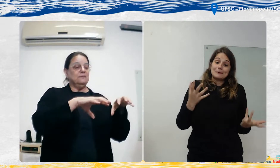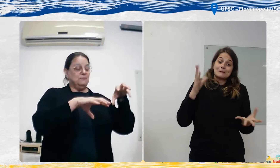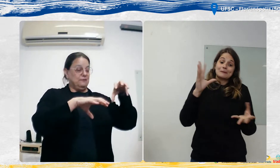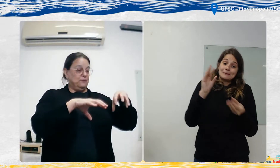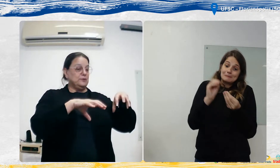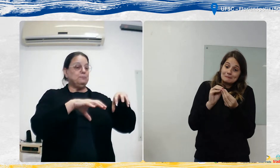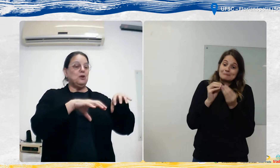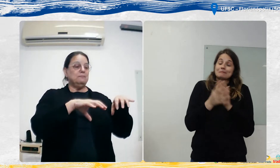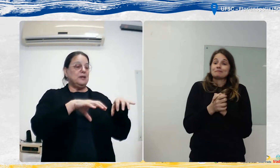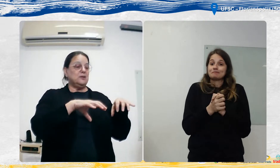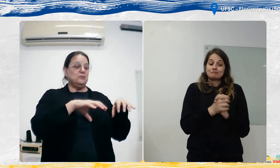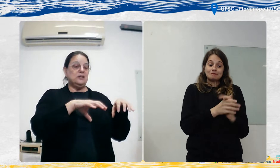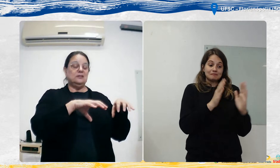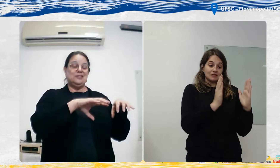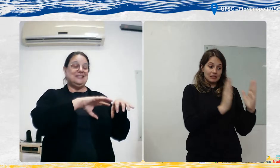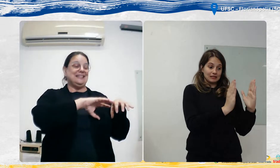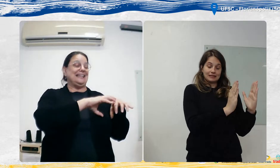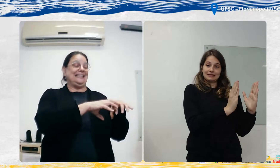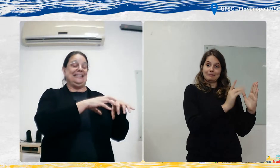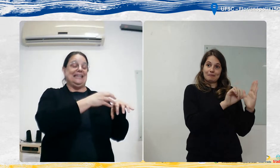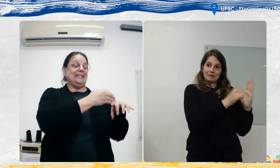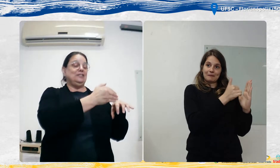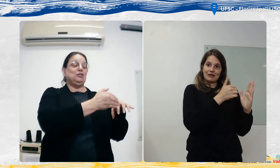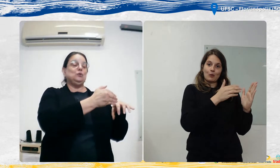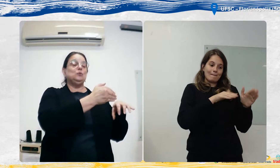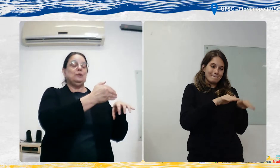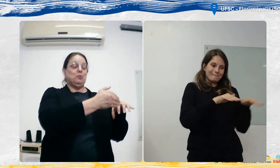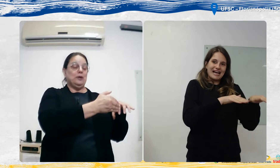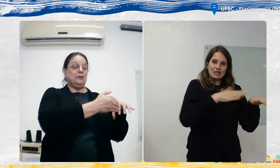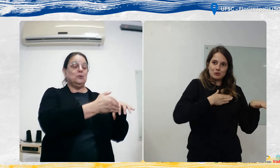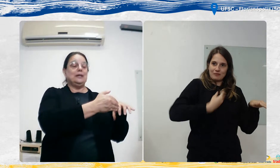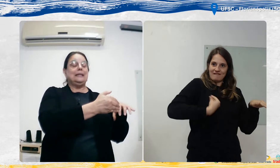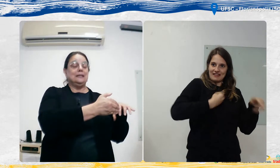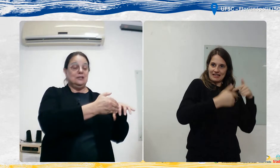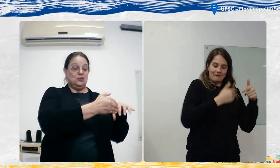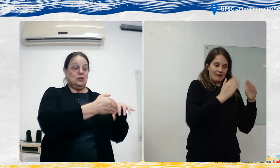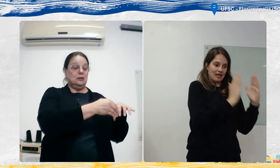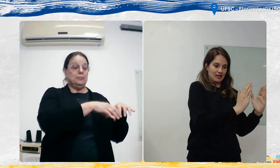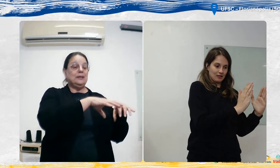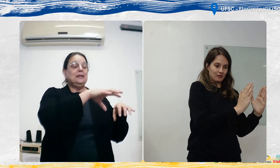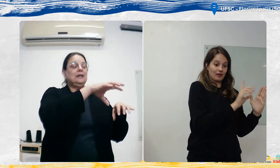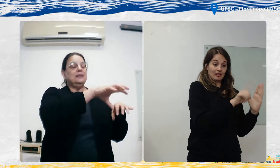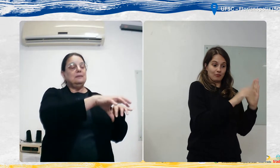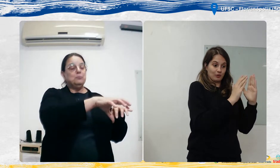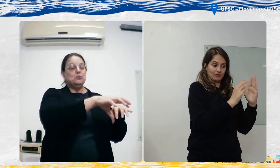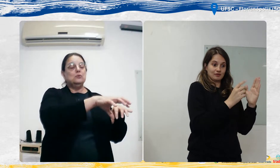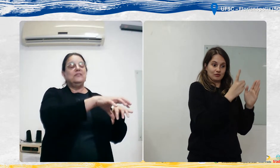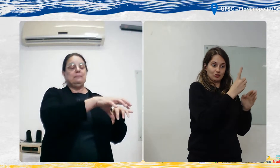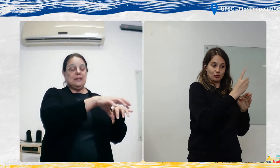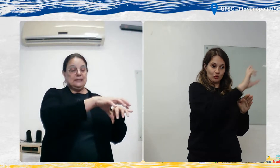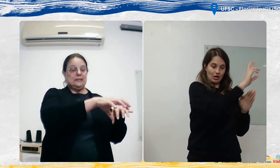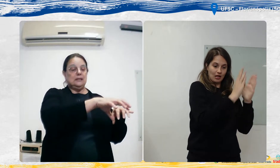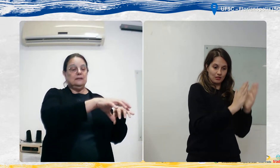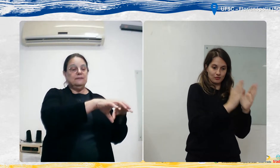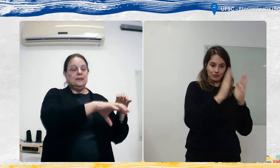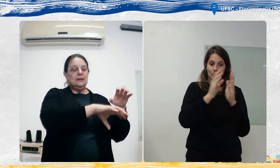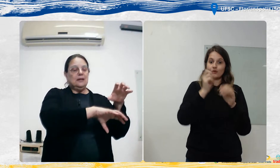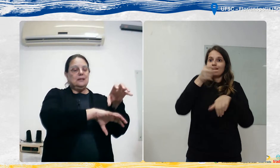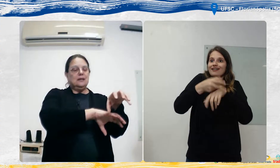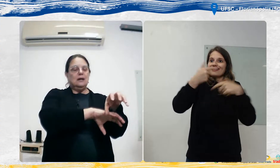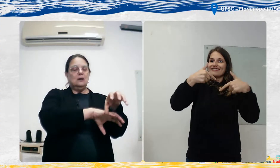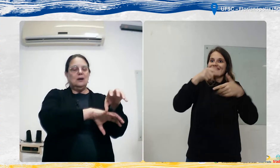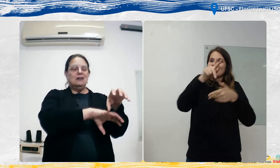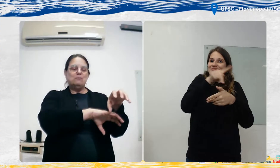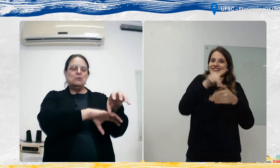speaking of the first part of my career, just getting to the point where I get the job, and then proving myself.